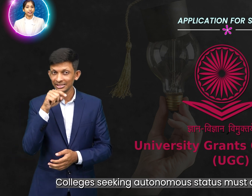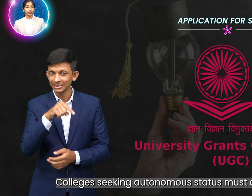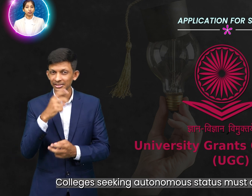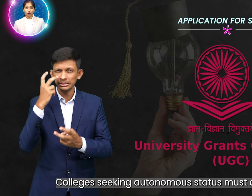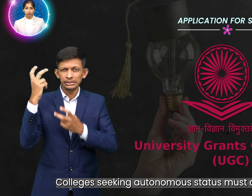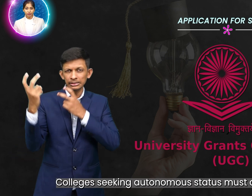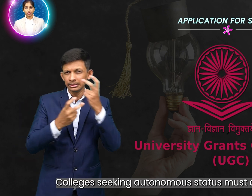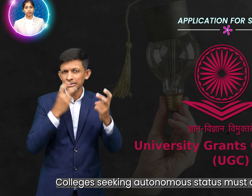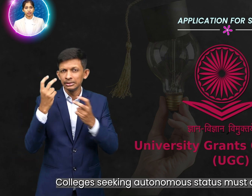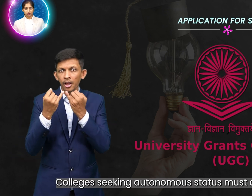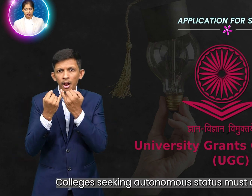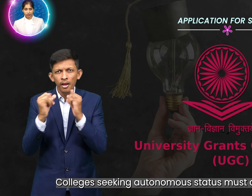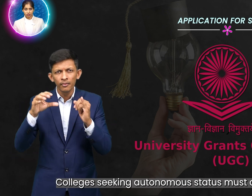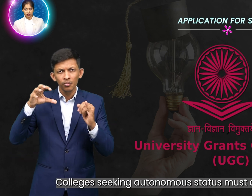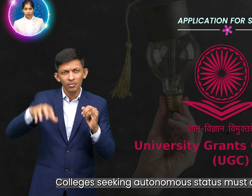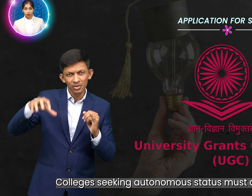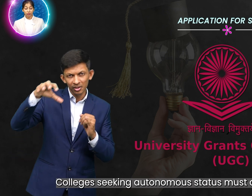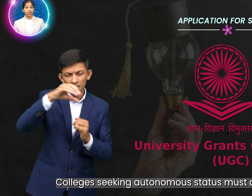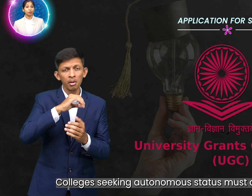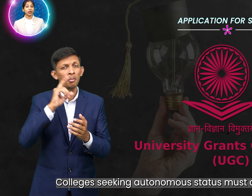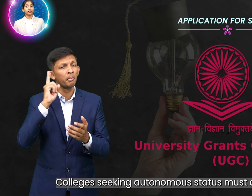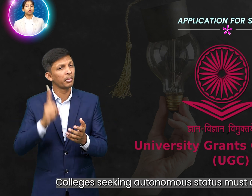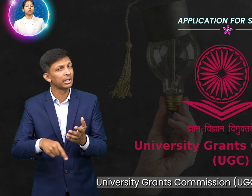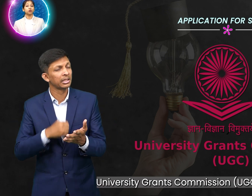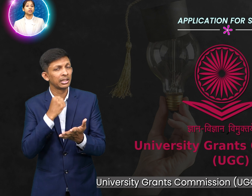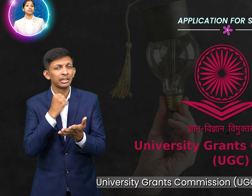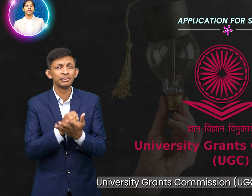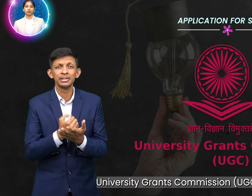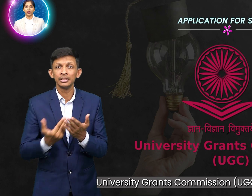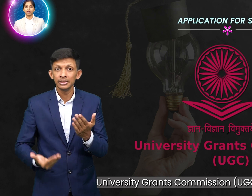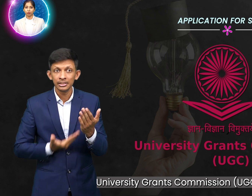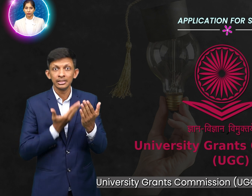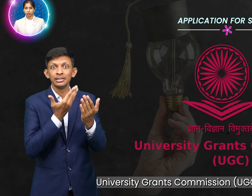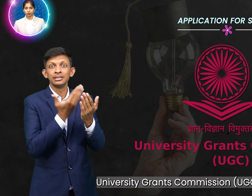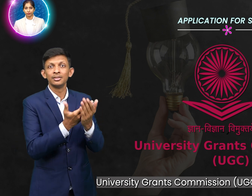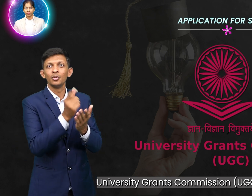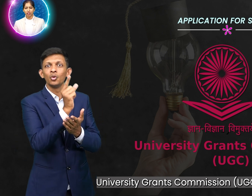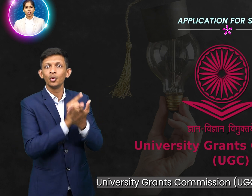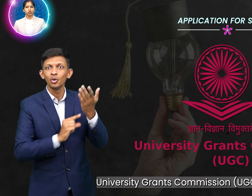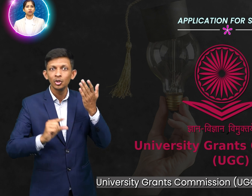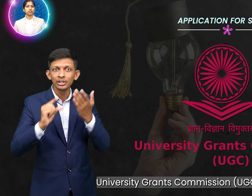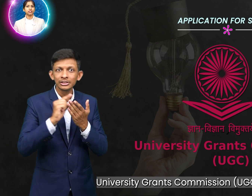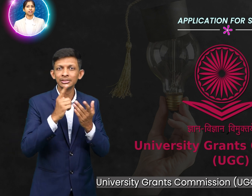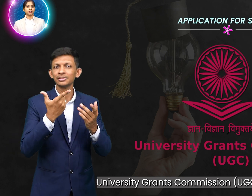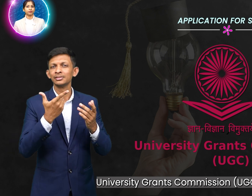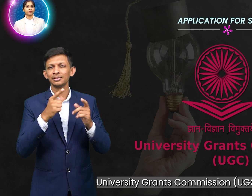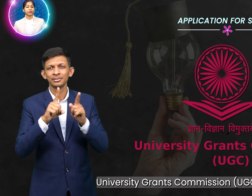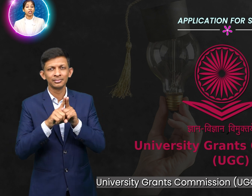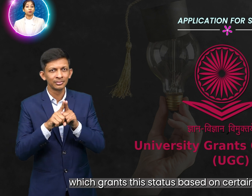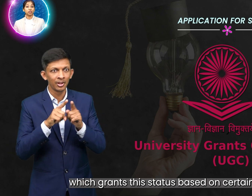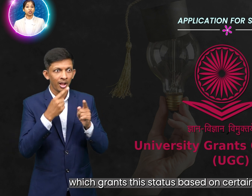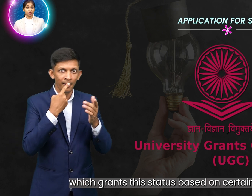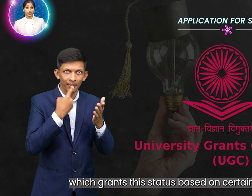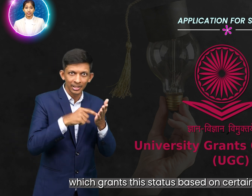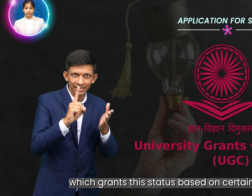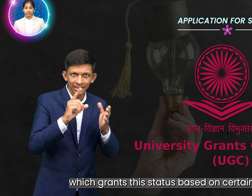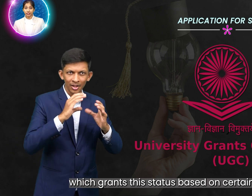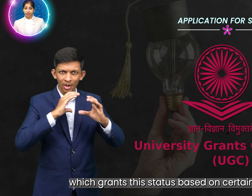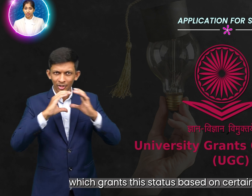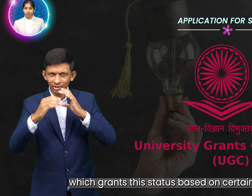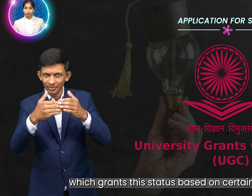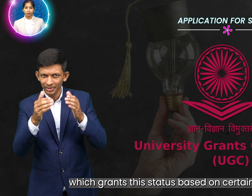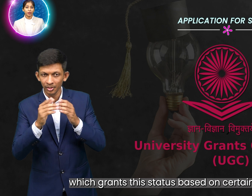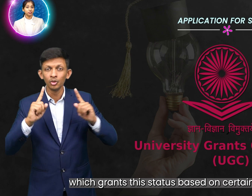Colleges seeking autonomous status must apply to the University Grants Commission (UGC), which grants